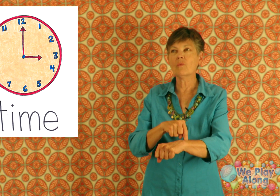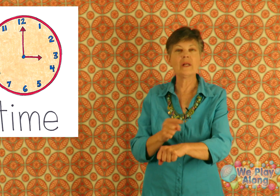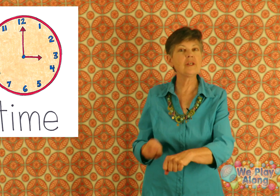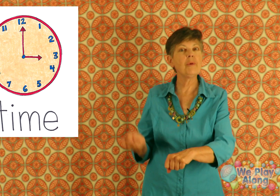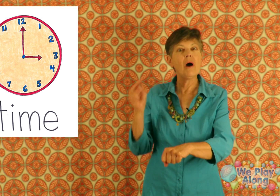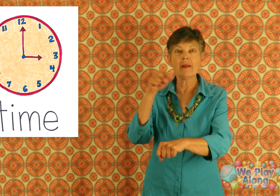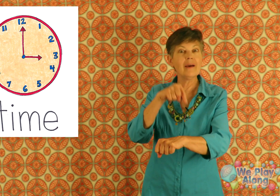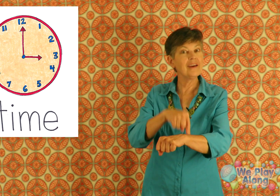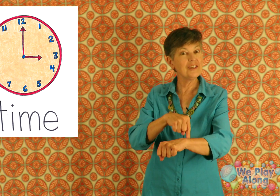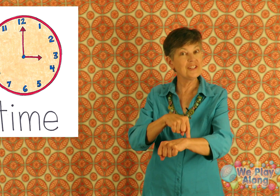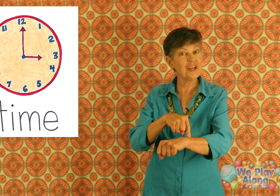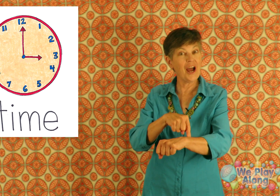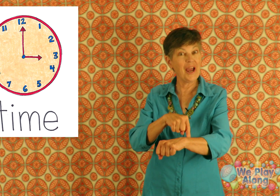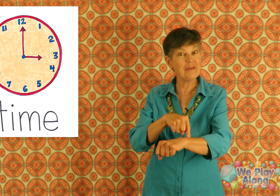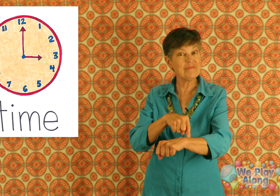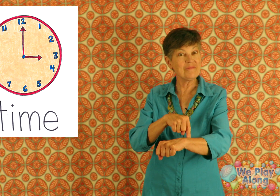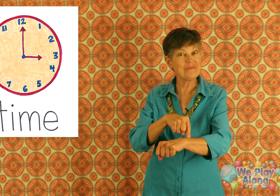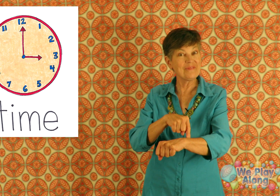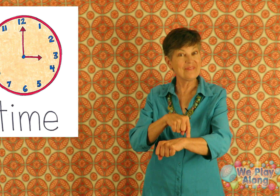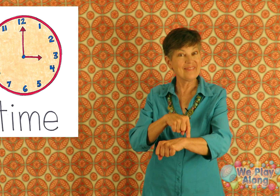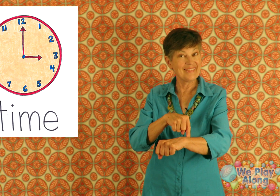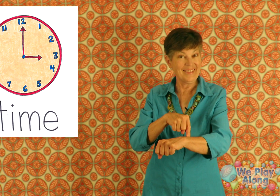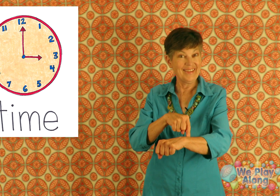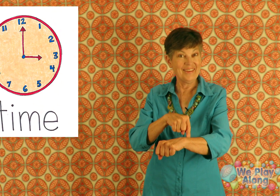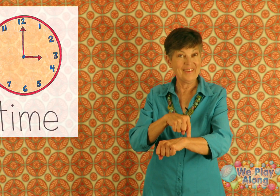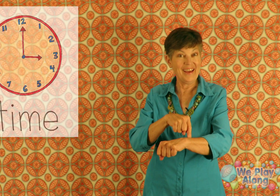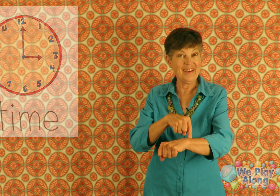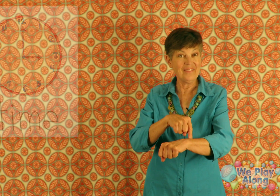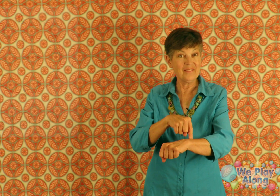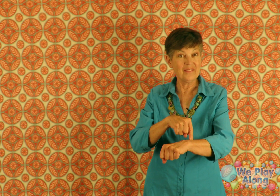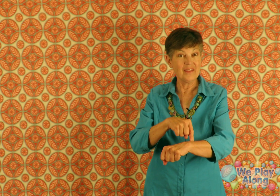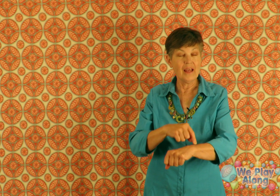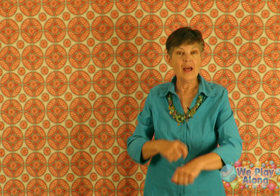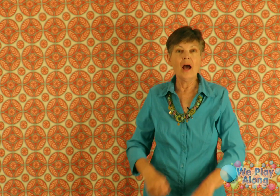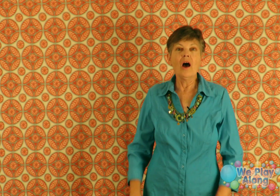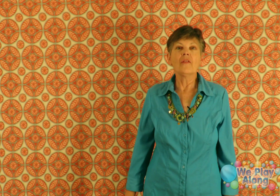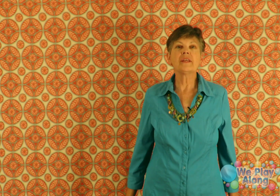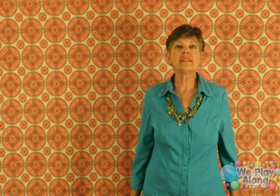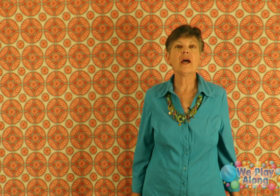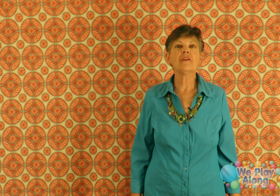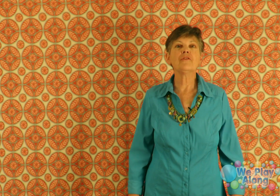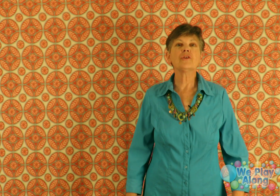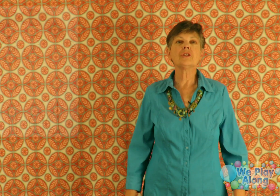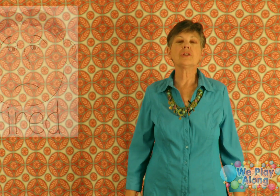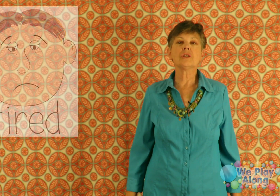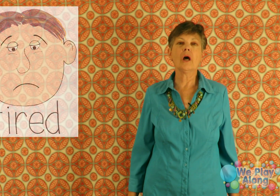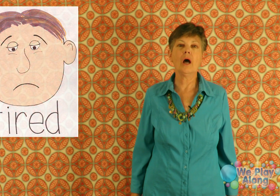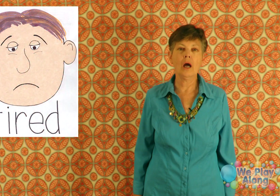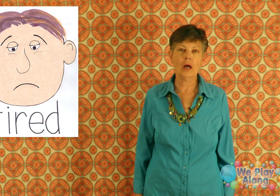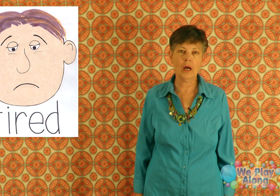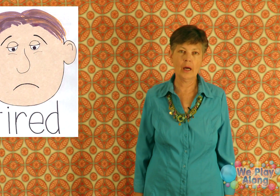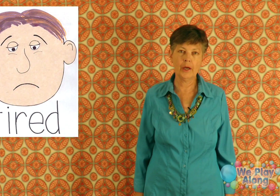once upon a time. Okay? The sign for